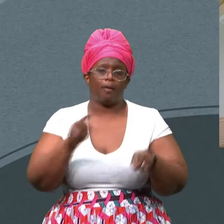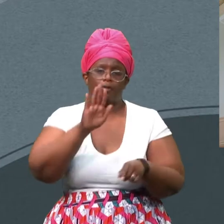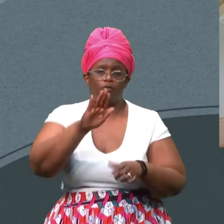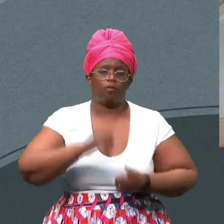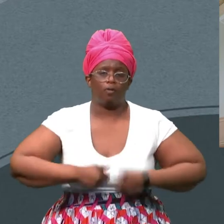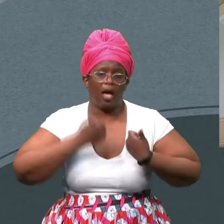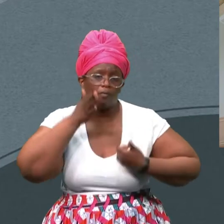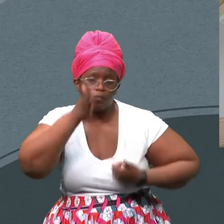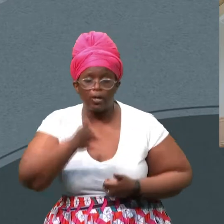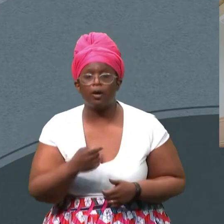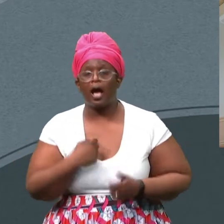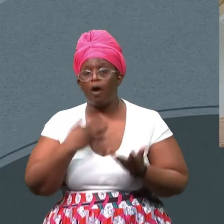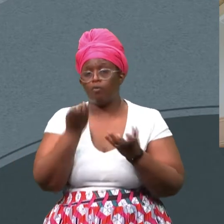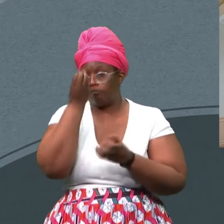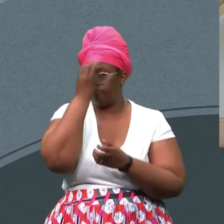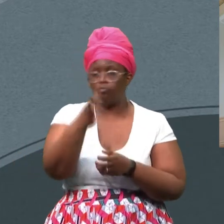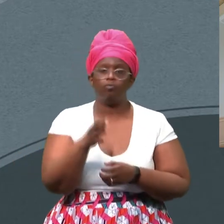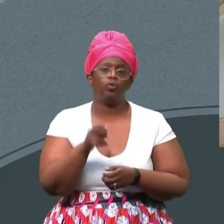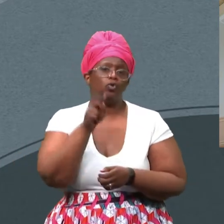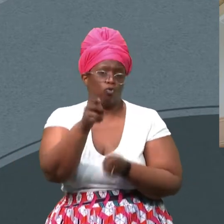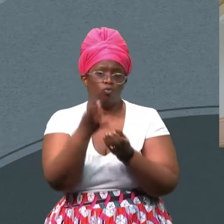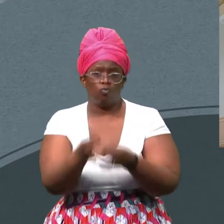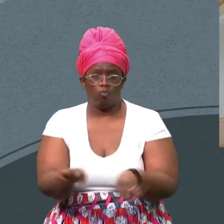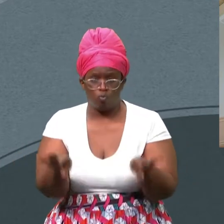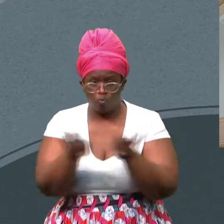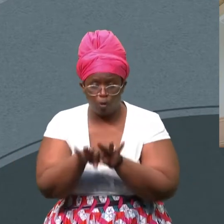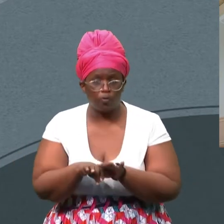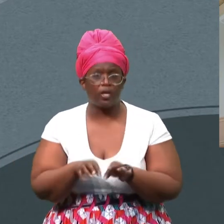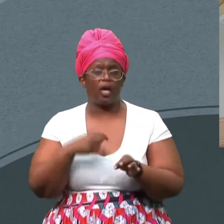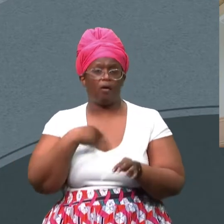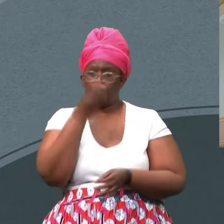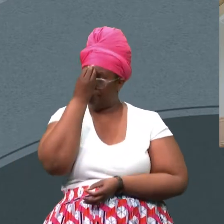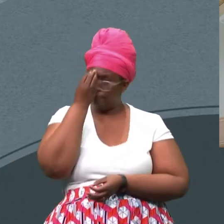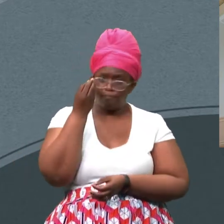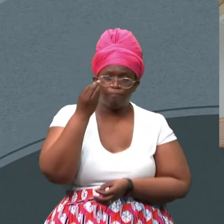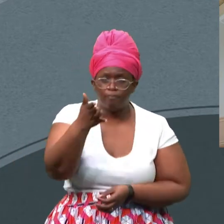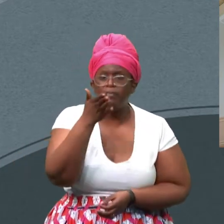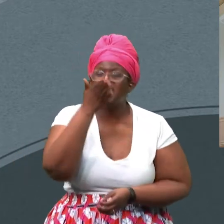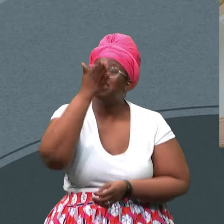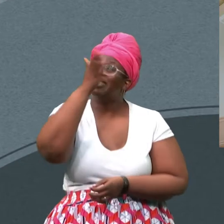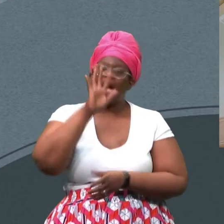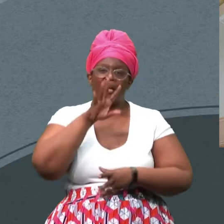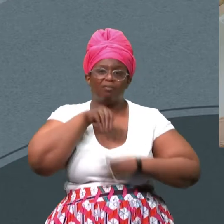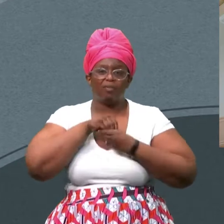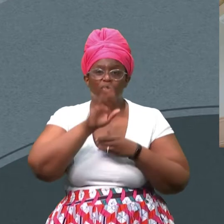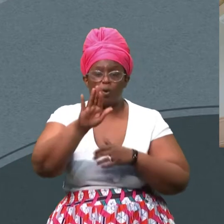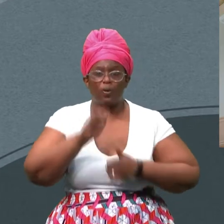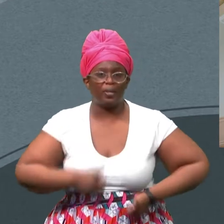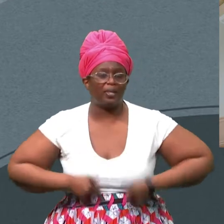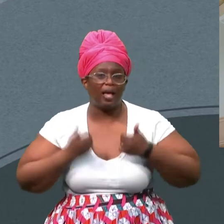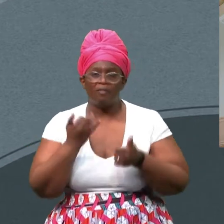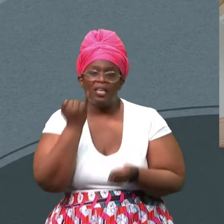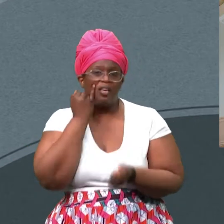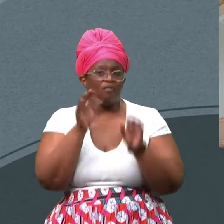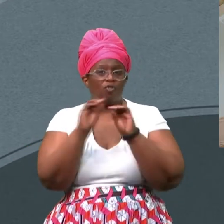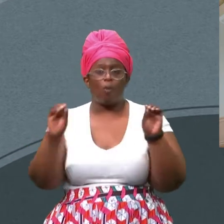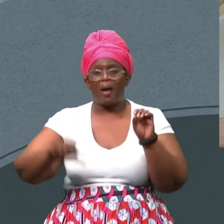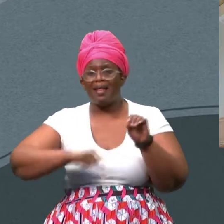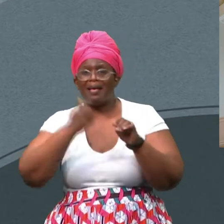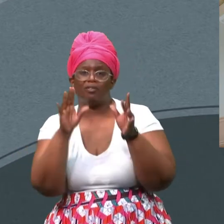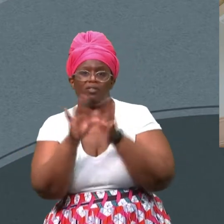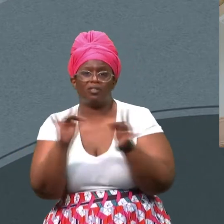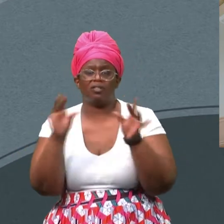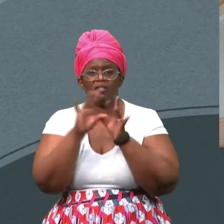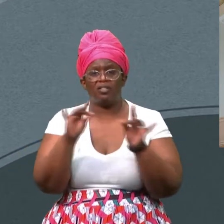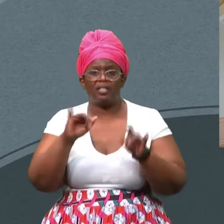to know you are worthy. I want you to know that God has his hand on you. And if doesn't nobody else say, God,